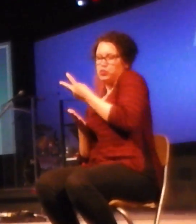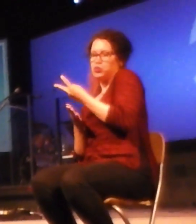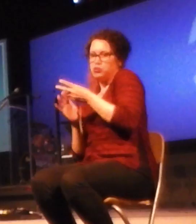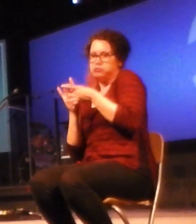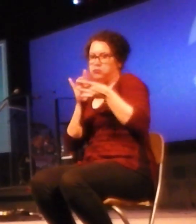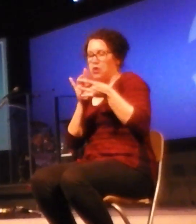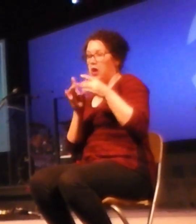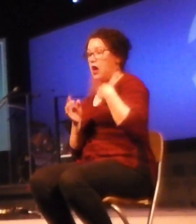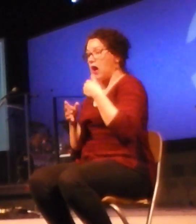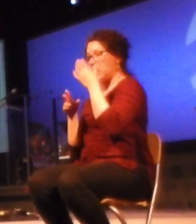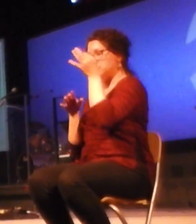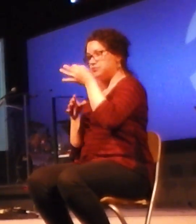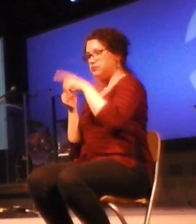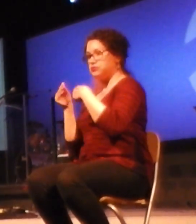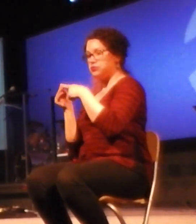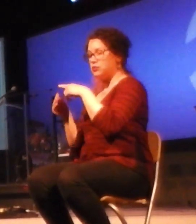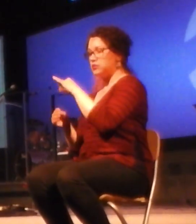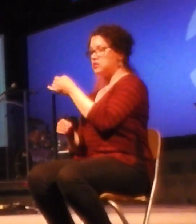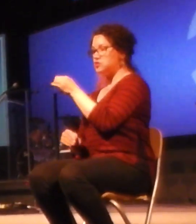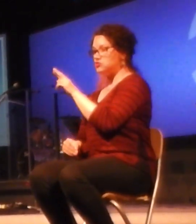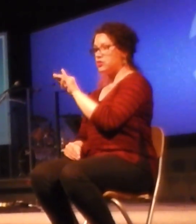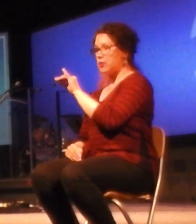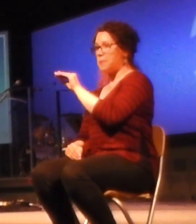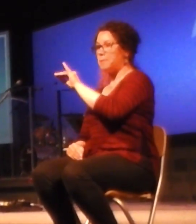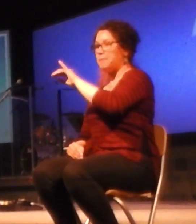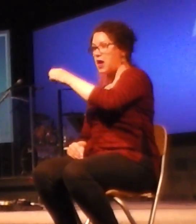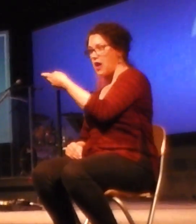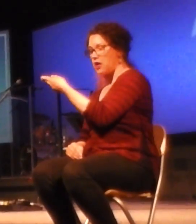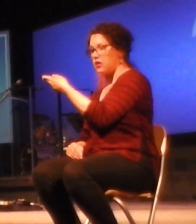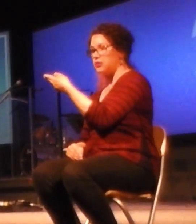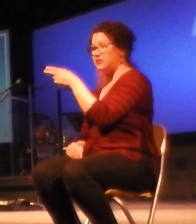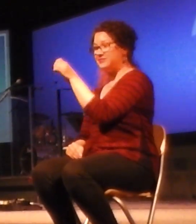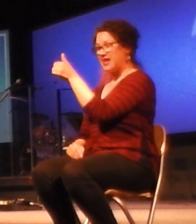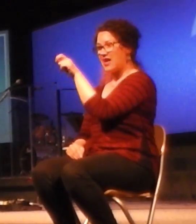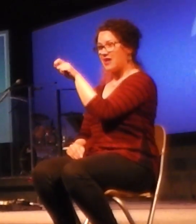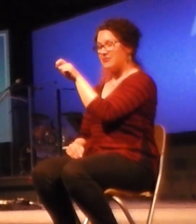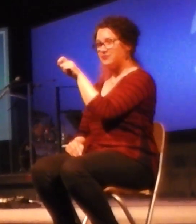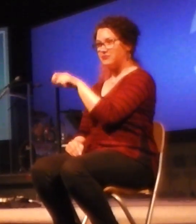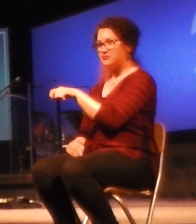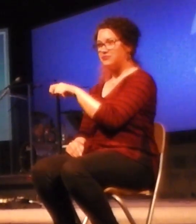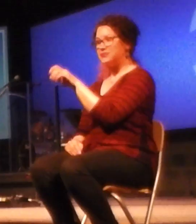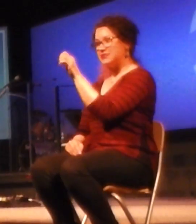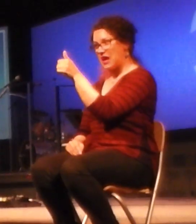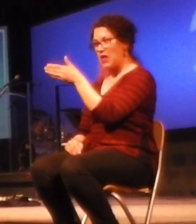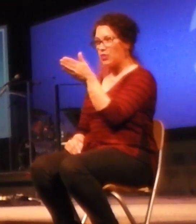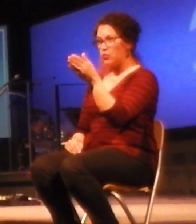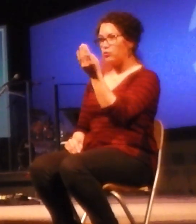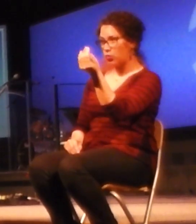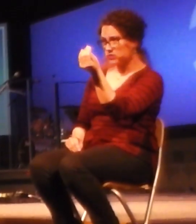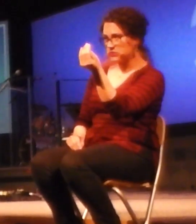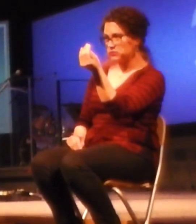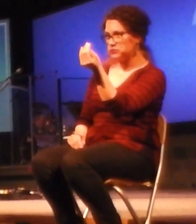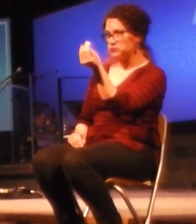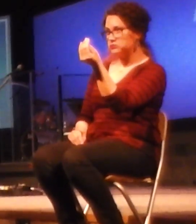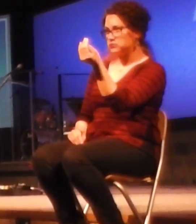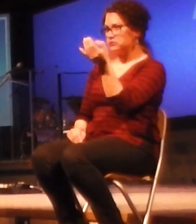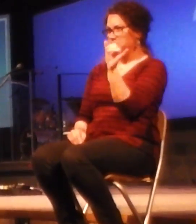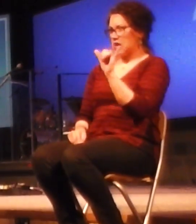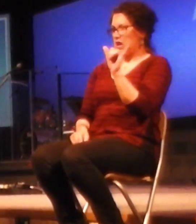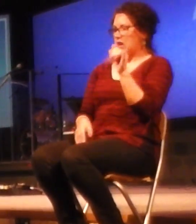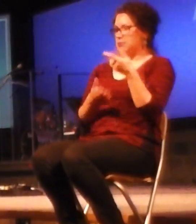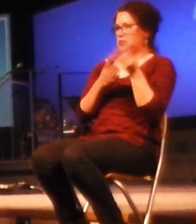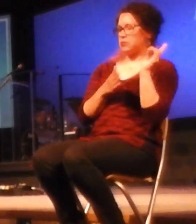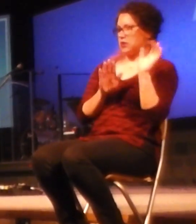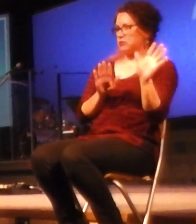Jeremiah 29, 10 through 14. And so we're going to cover the same passage, verse 10, this week that we did last week, because it's